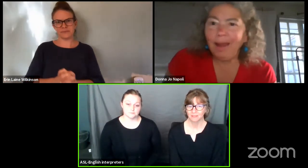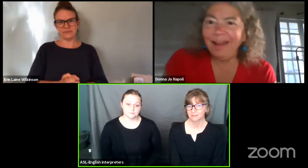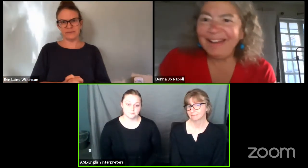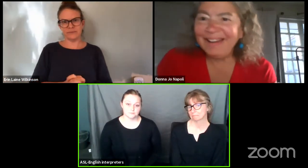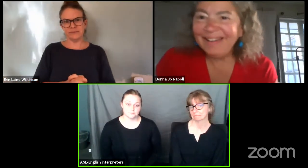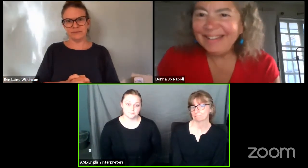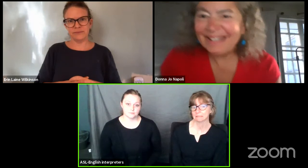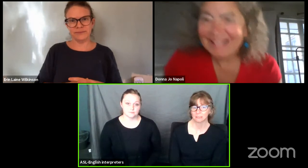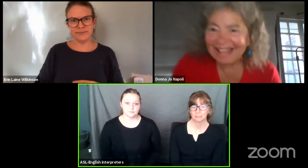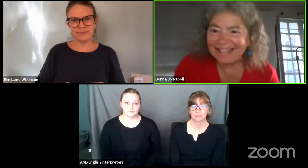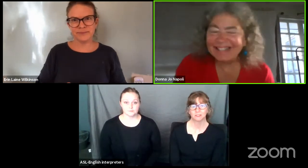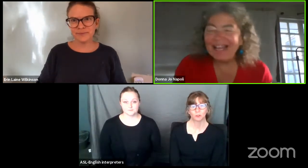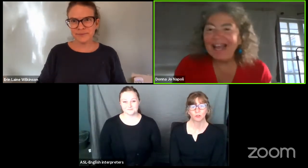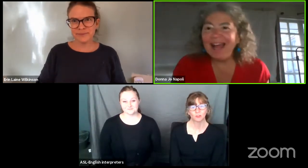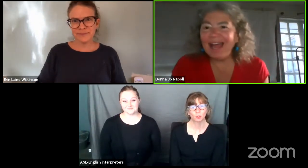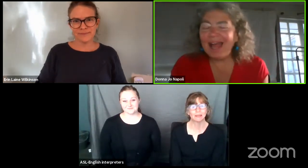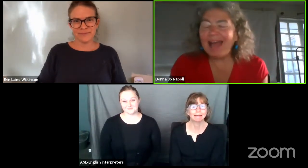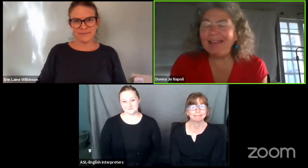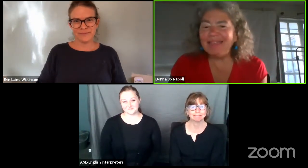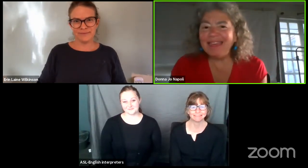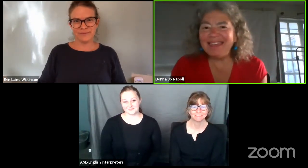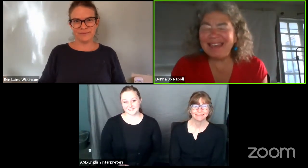If that. Yes,